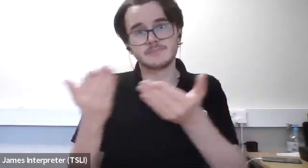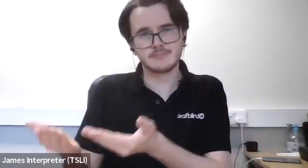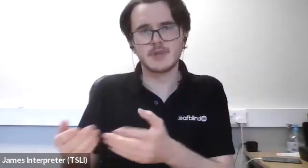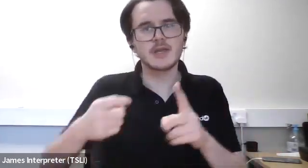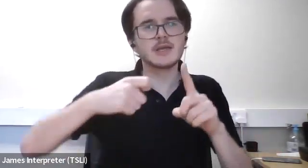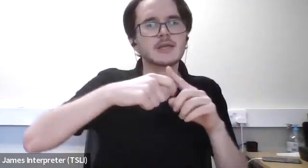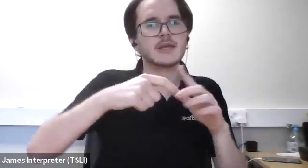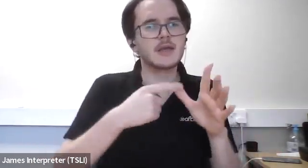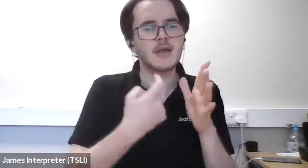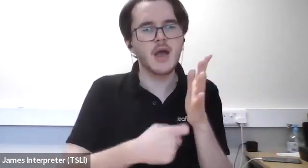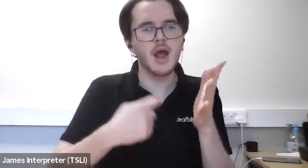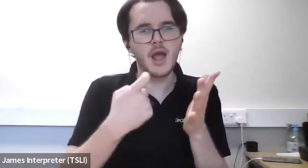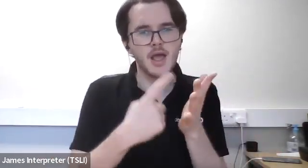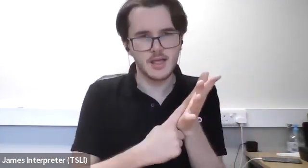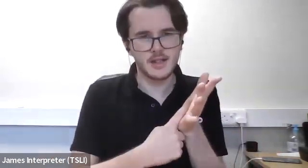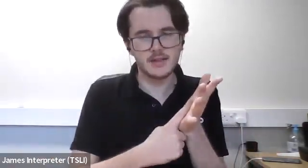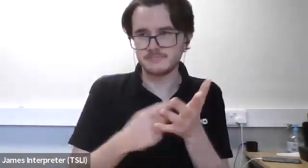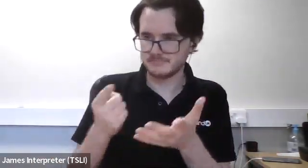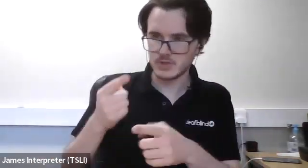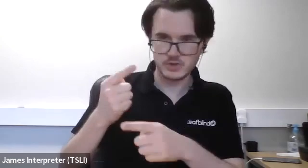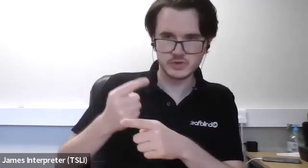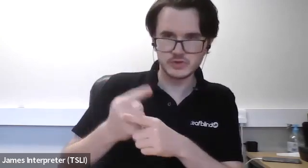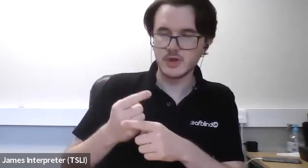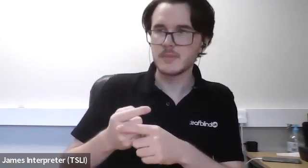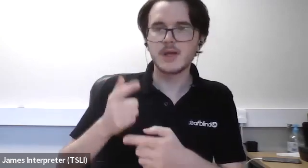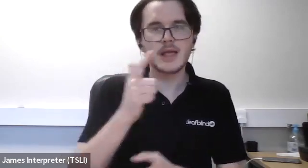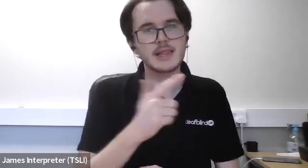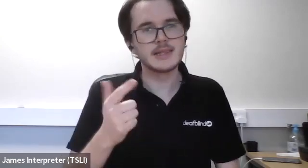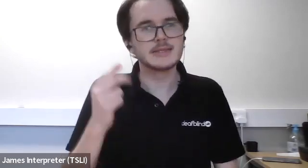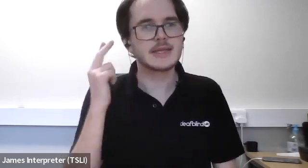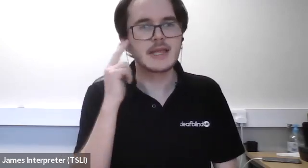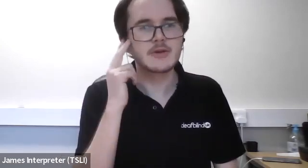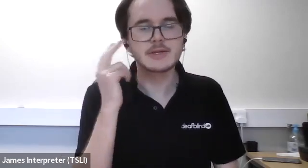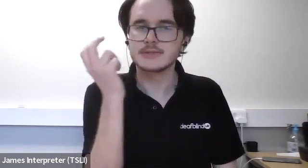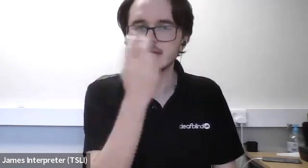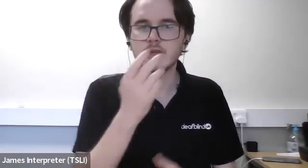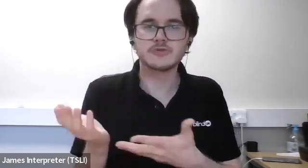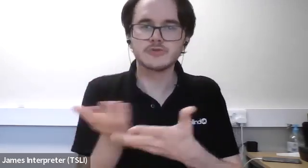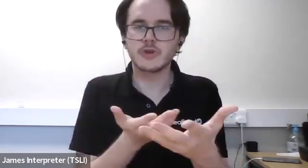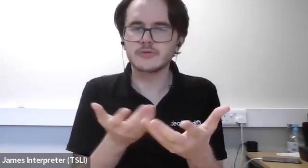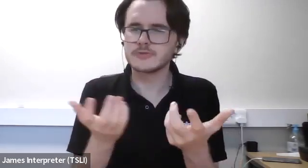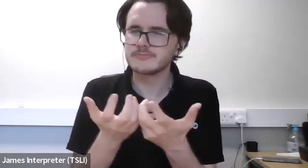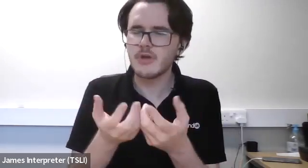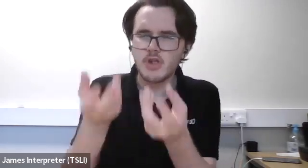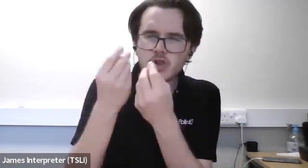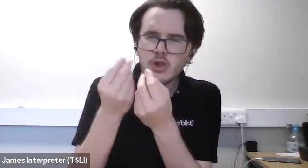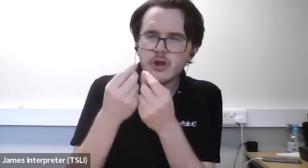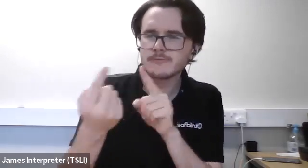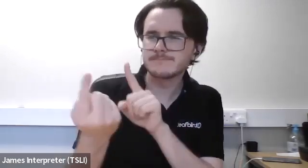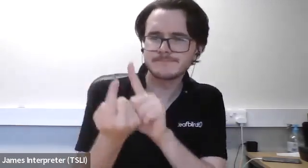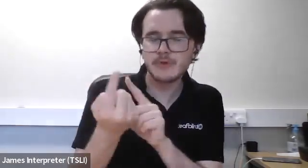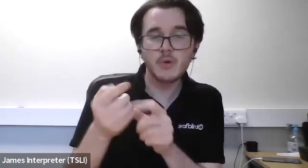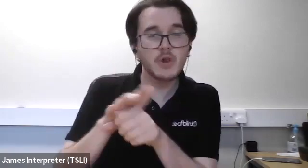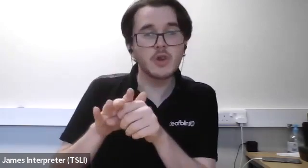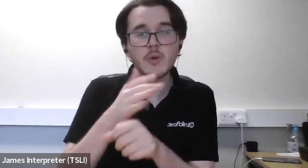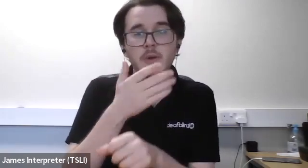some reflections on what he and the Leeds Hearing and Sight Loss Service have learned from their interactions with local